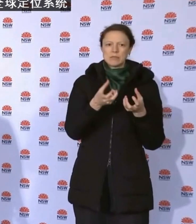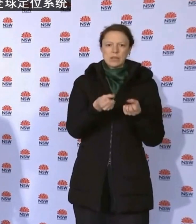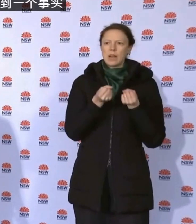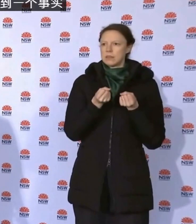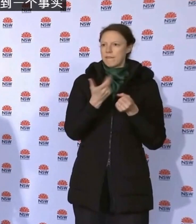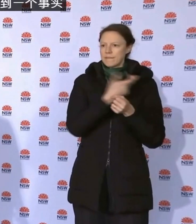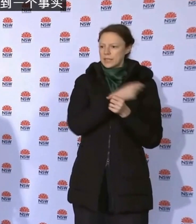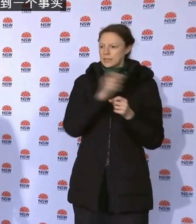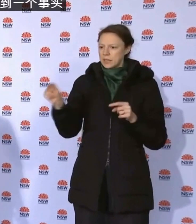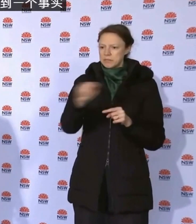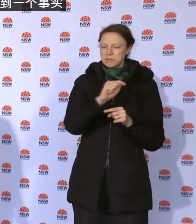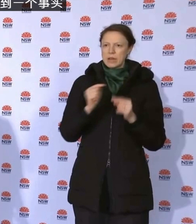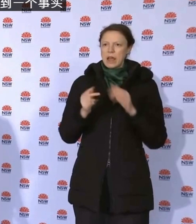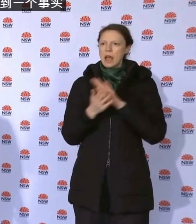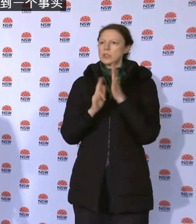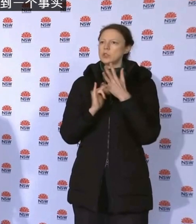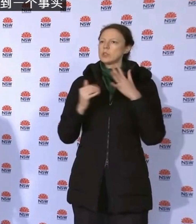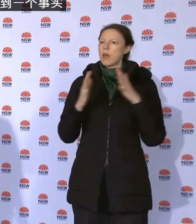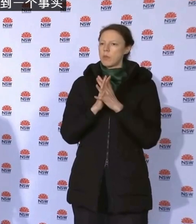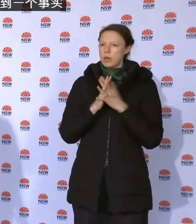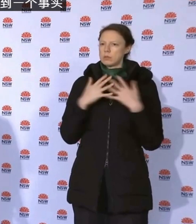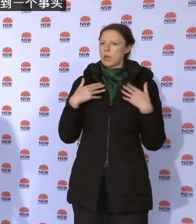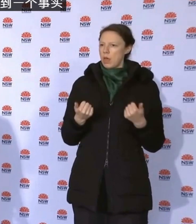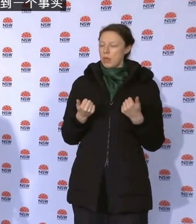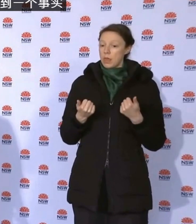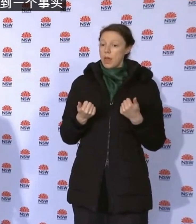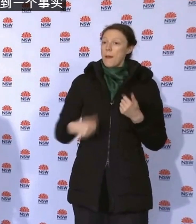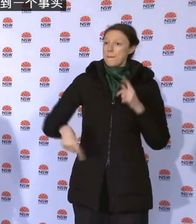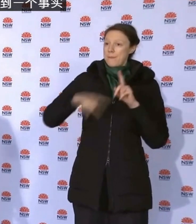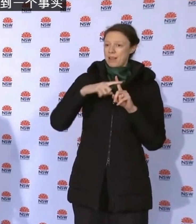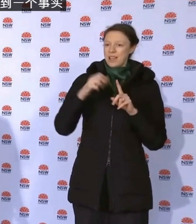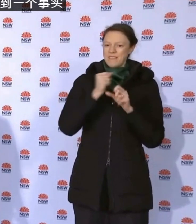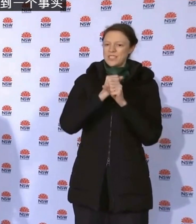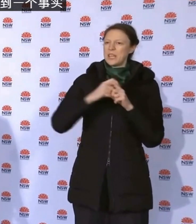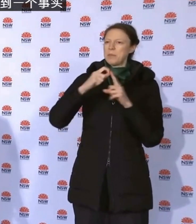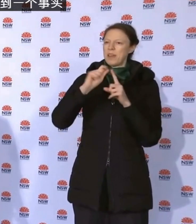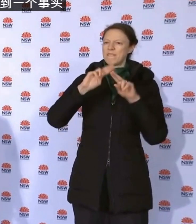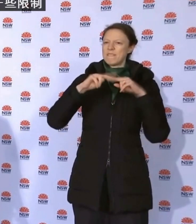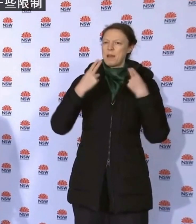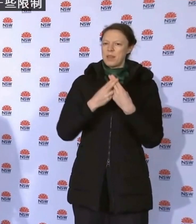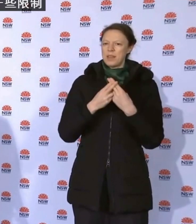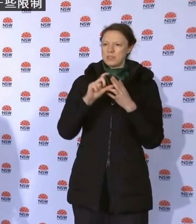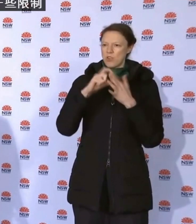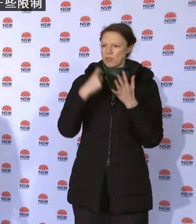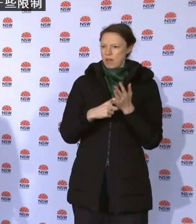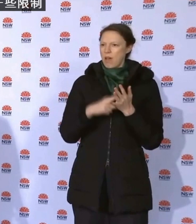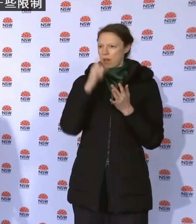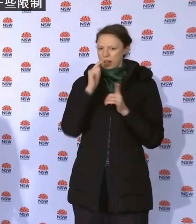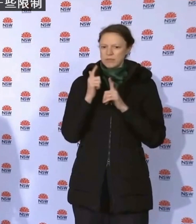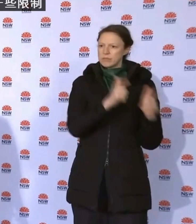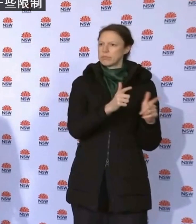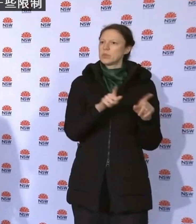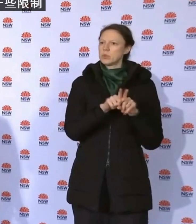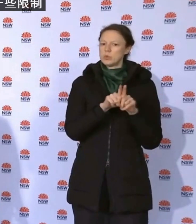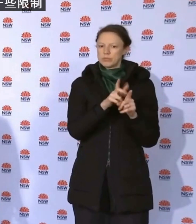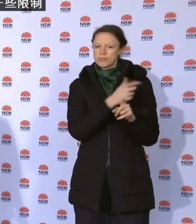GPs who are providing vaccines. We've talked many times about the fact that obviously there are some limits on the amount